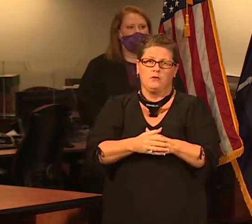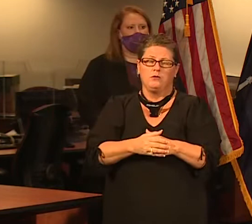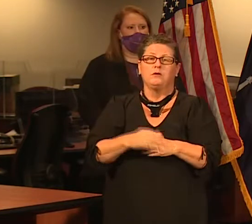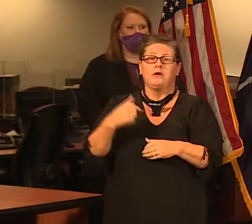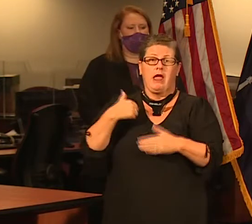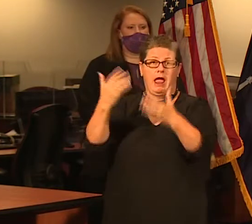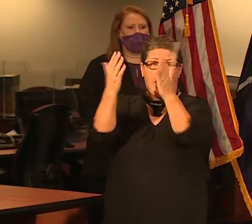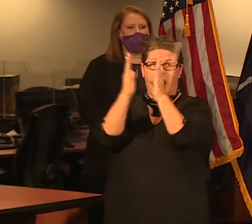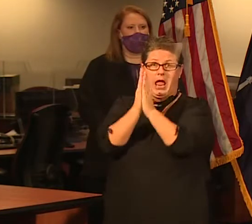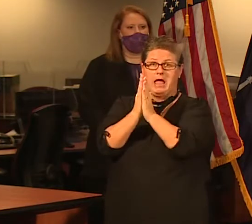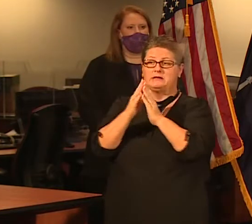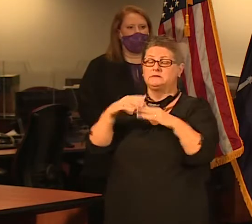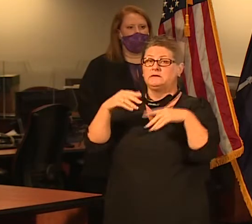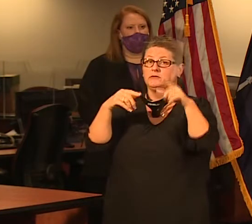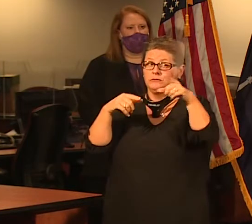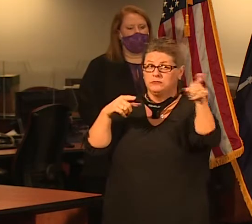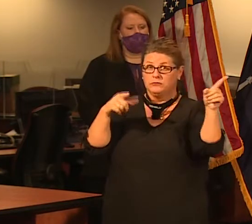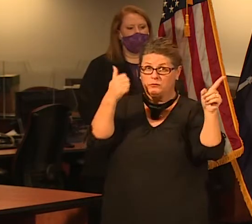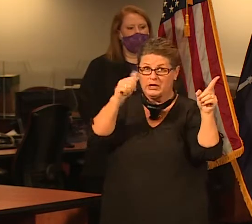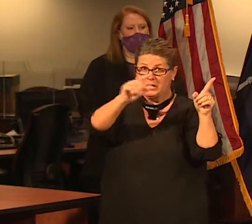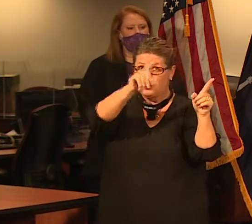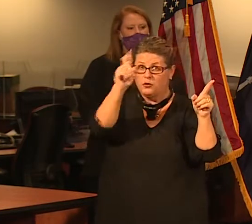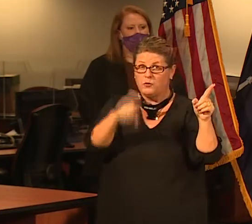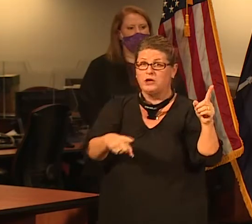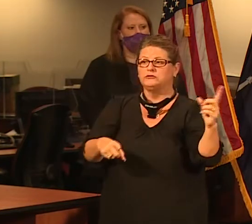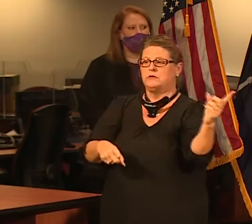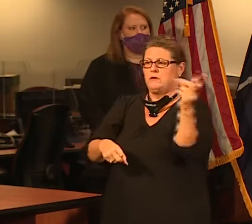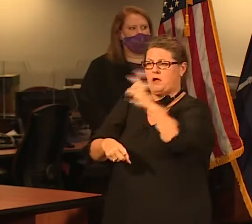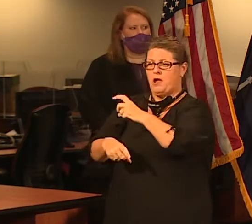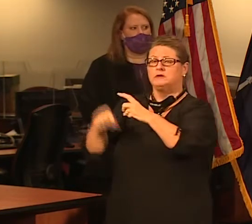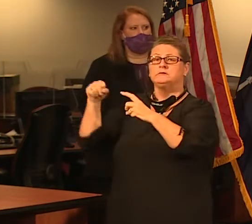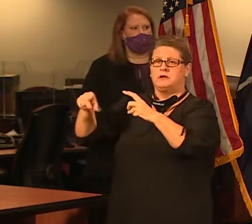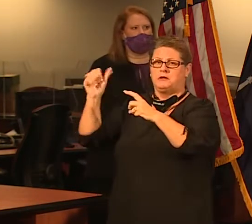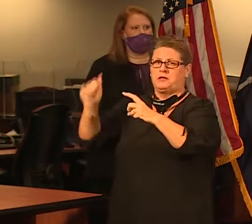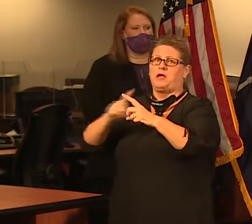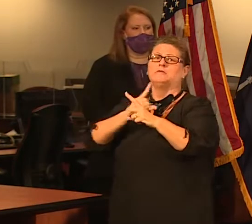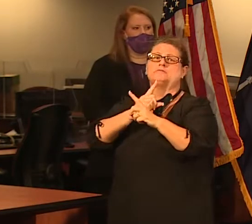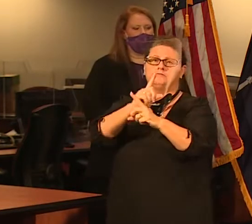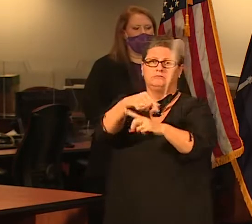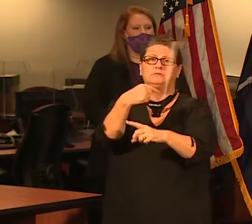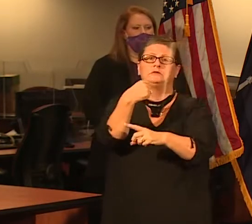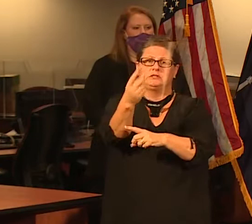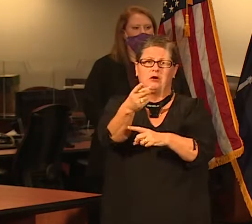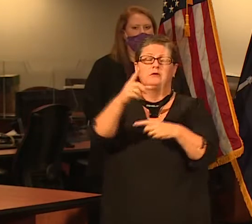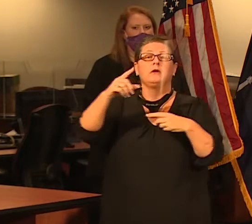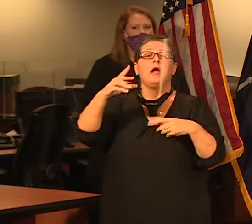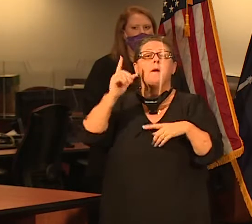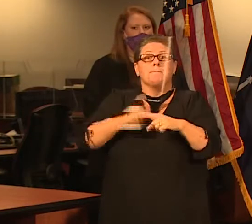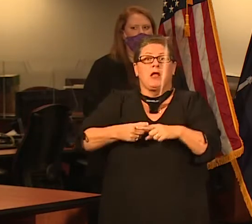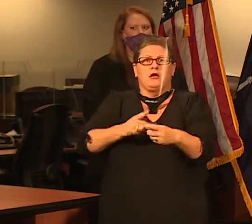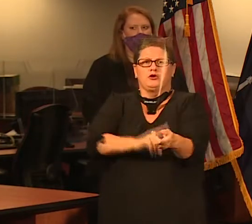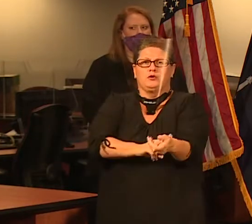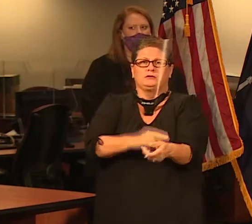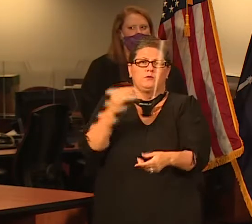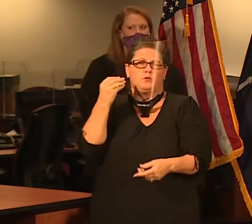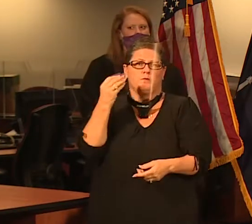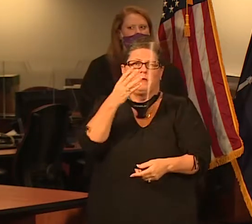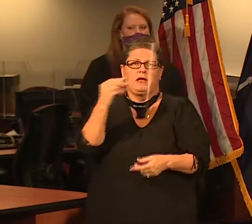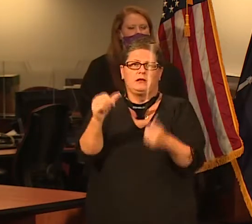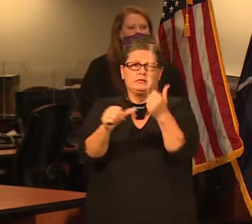your questions about the vaccine and provide an update also on the nursing homes and assisted